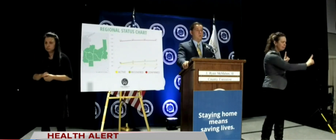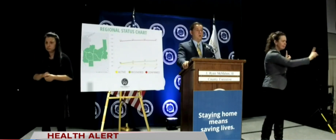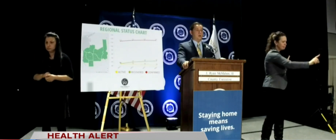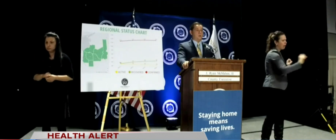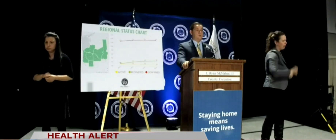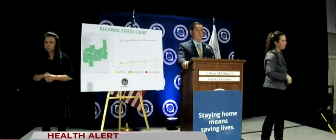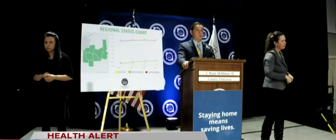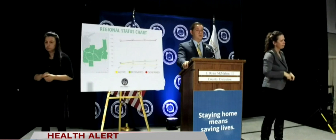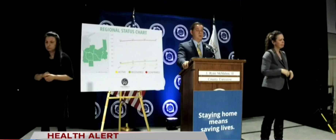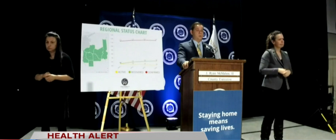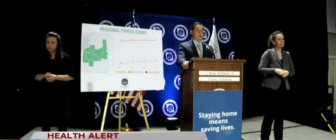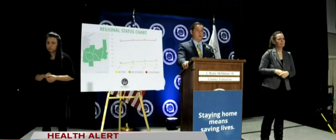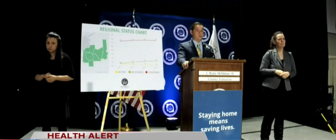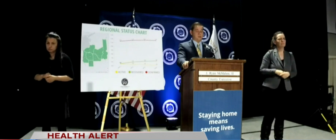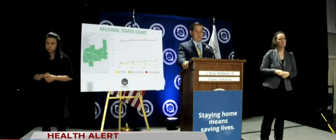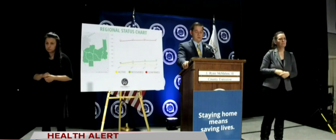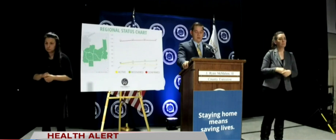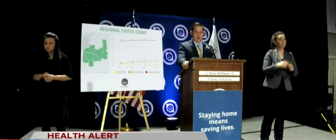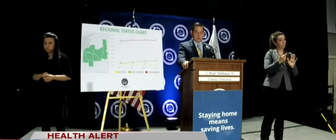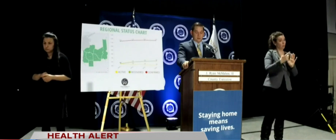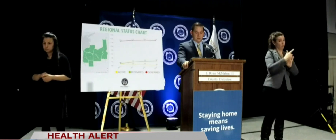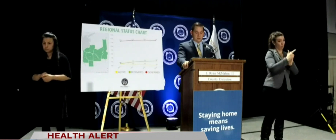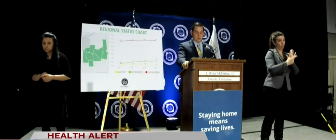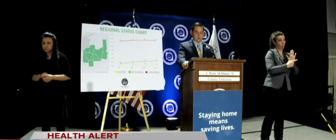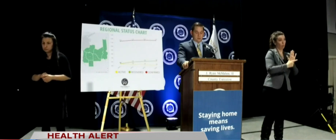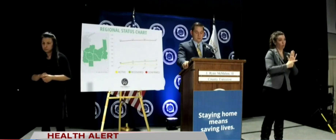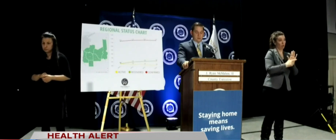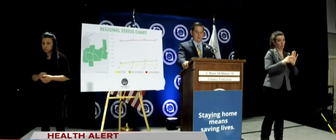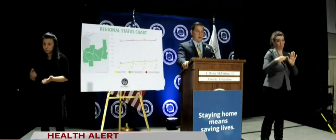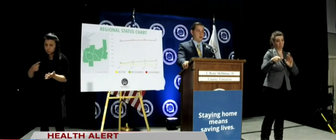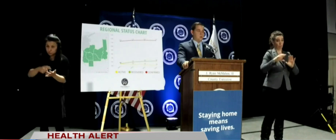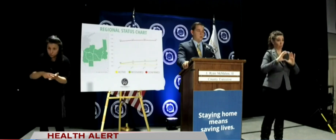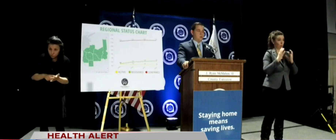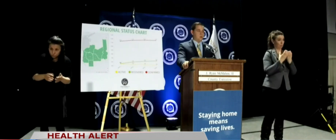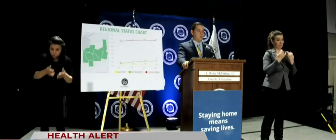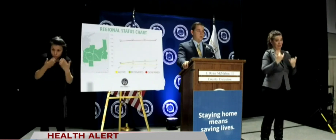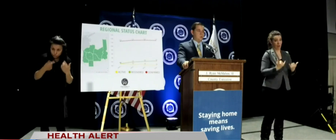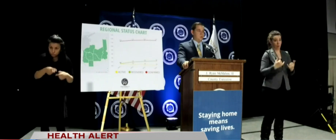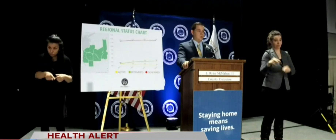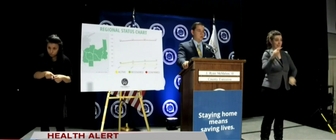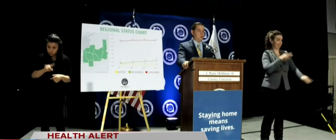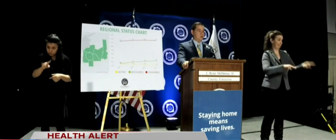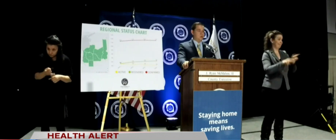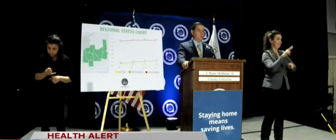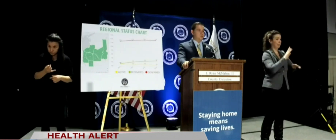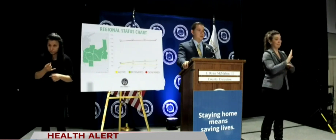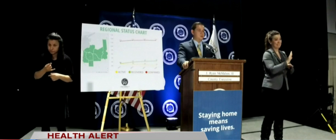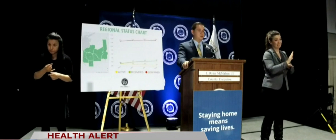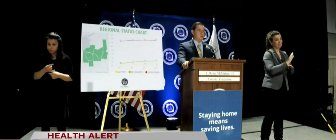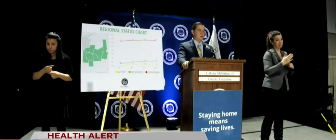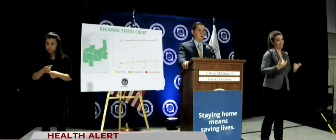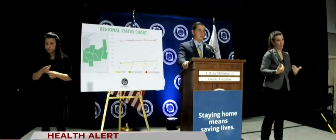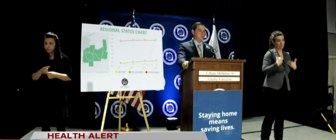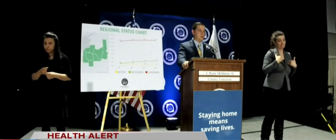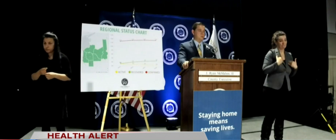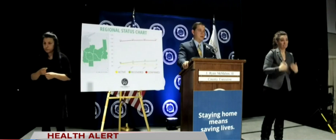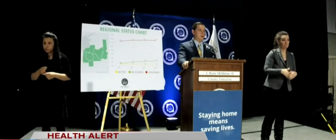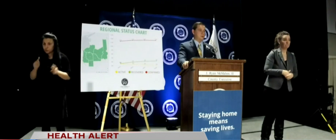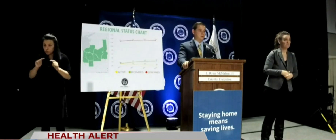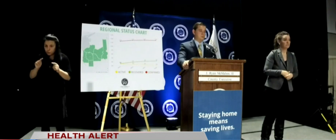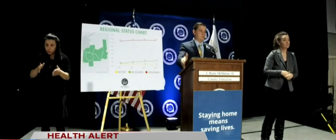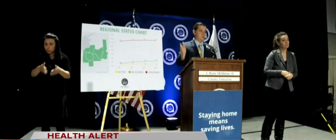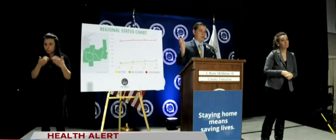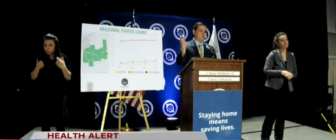But when it comes to loosening up regulations, I think there's certain things that you can do and do safely that you can loosen up